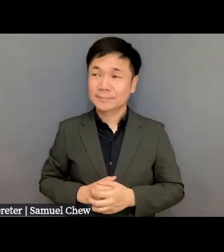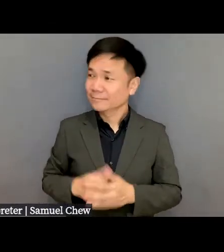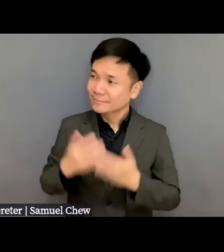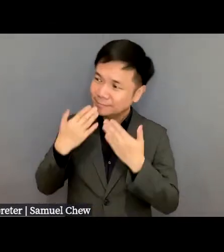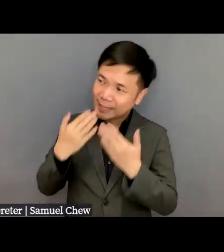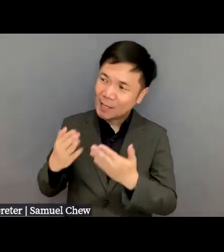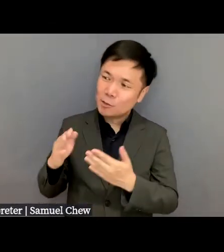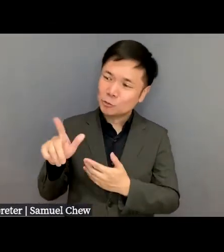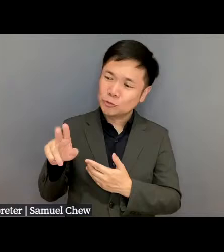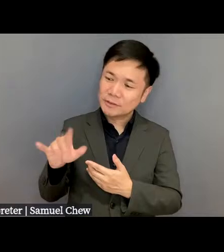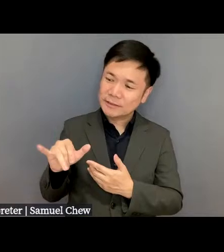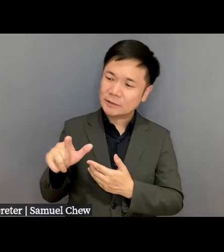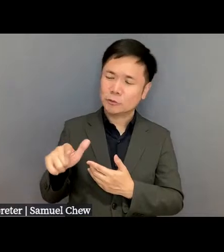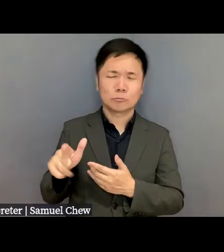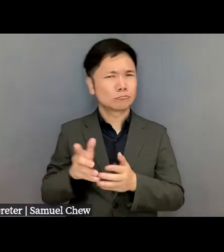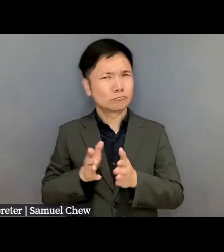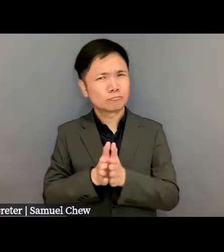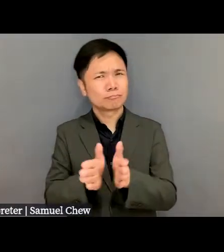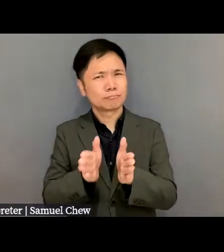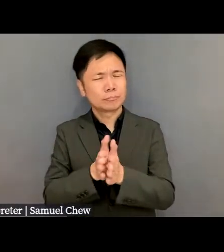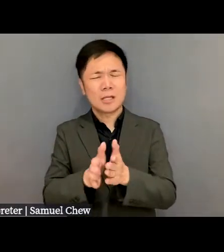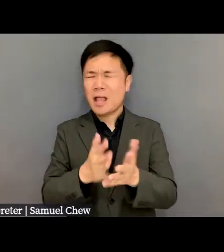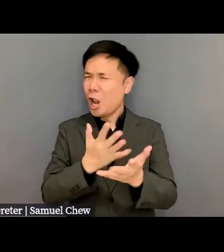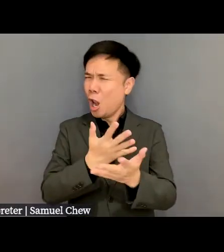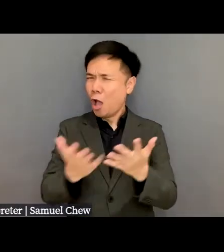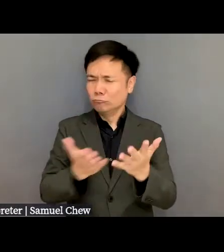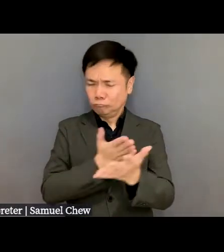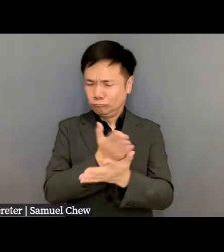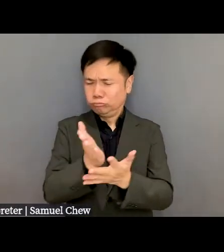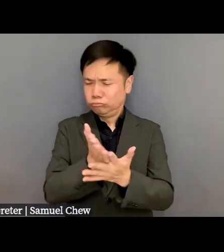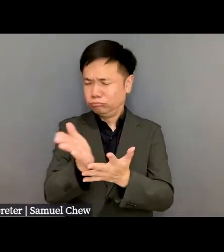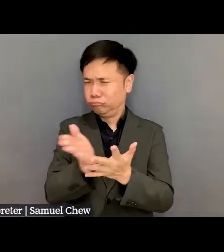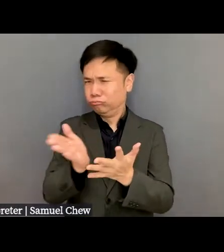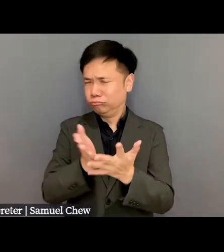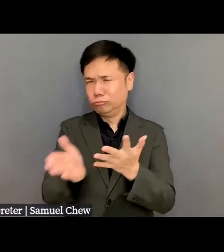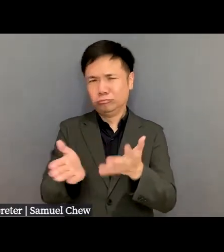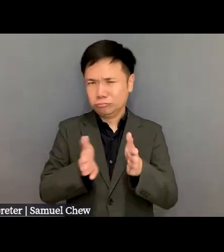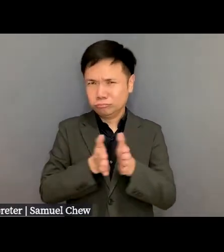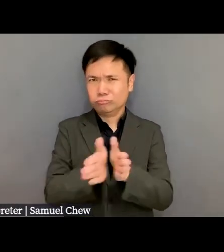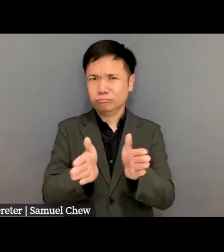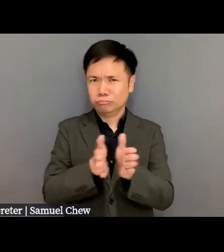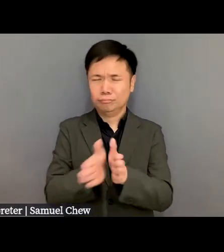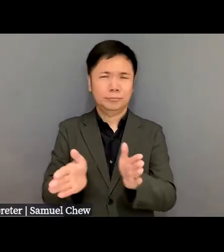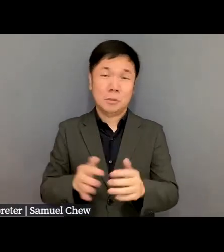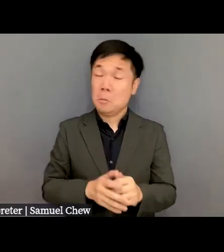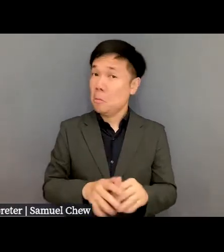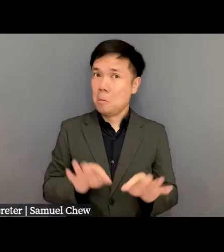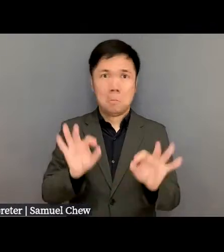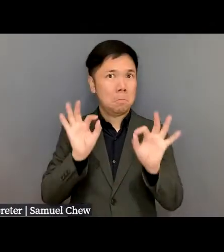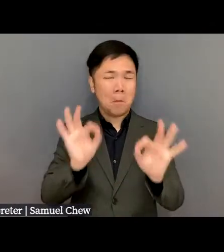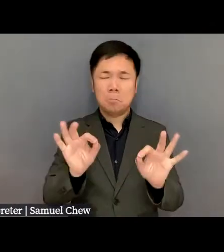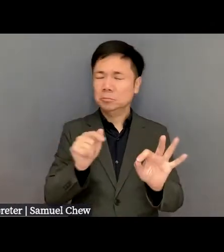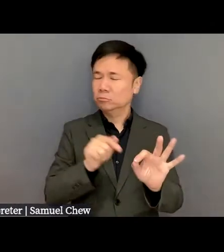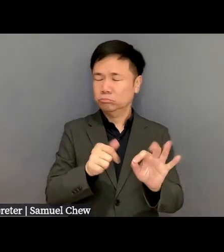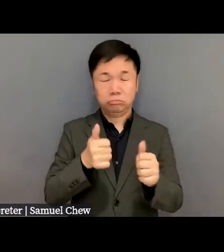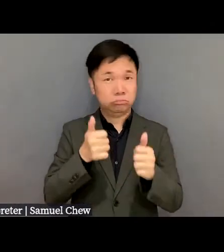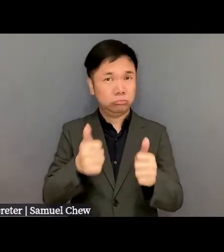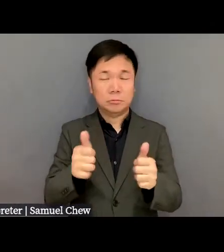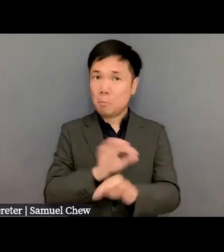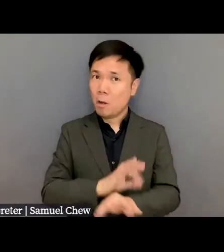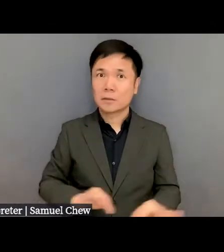highlighted a lot of items and aspects that are very important to gender